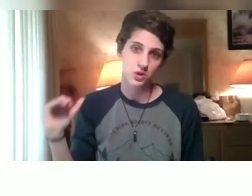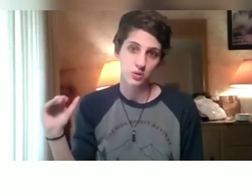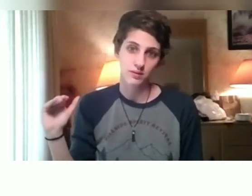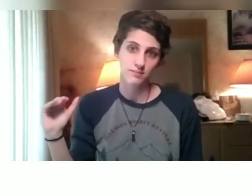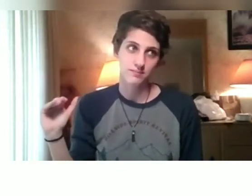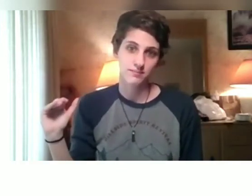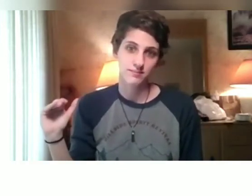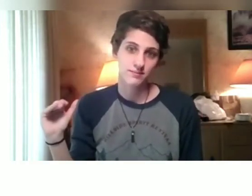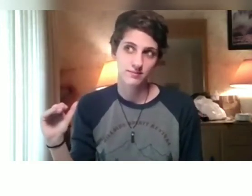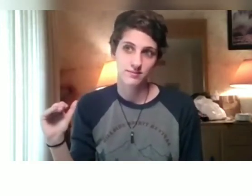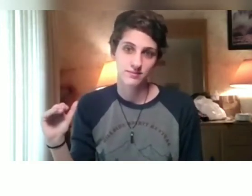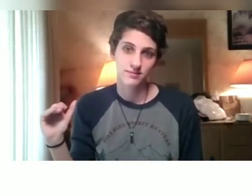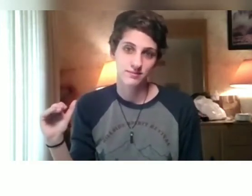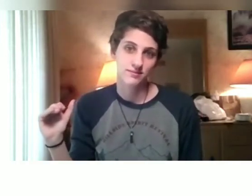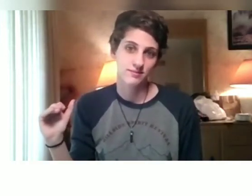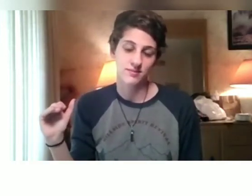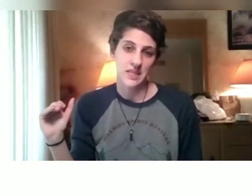or short.